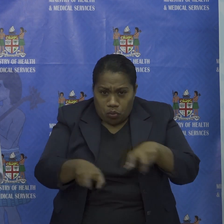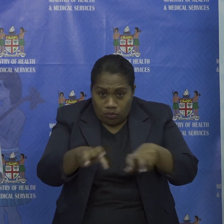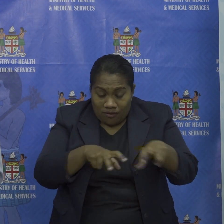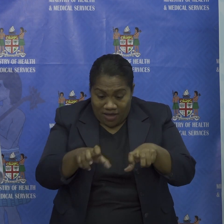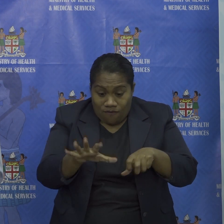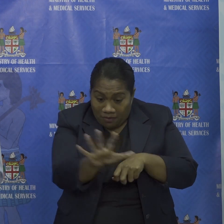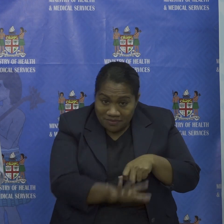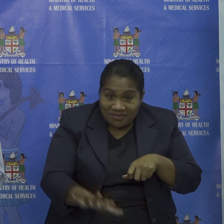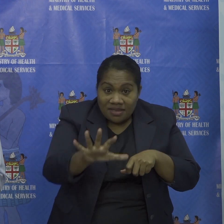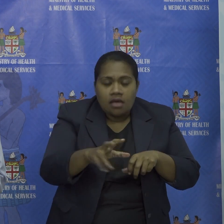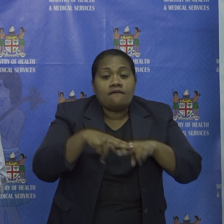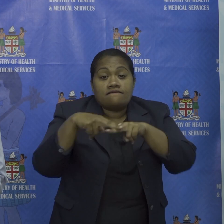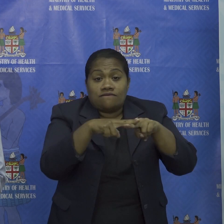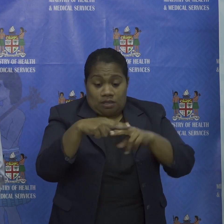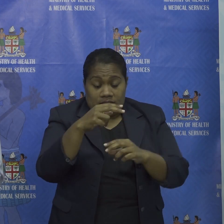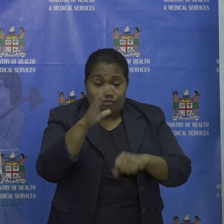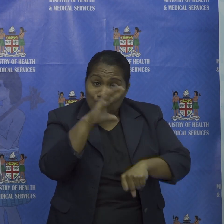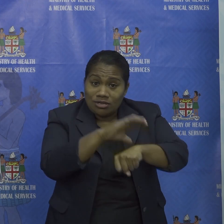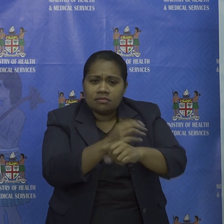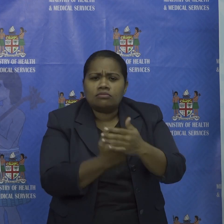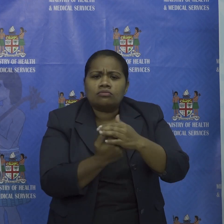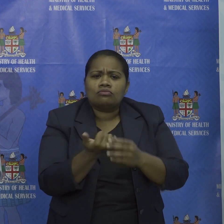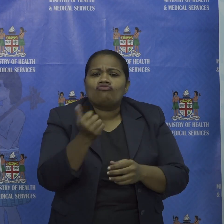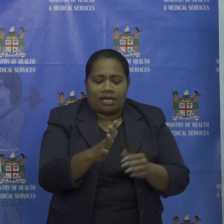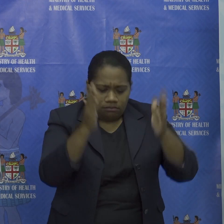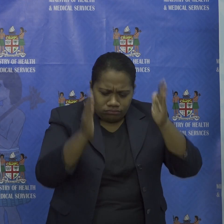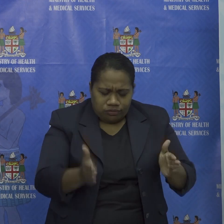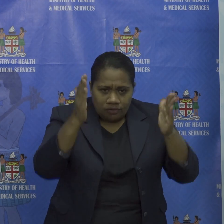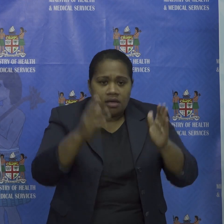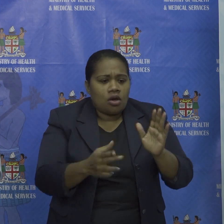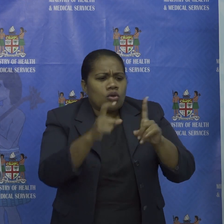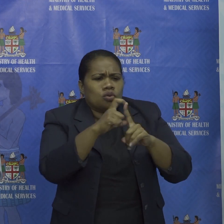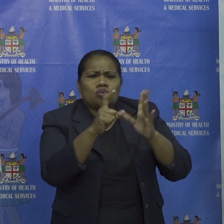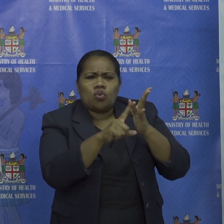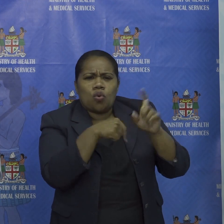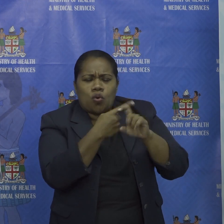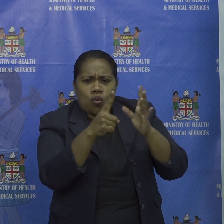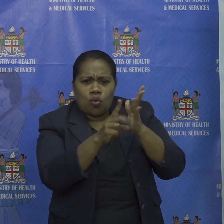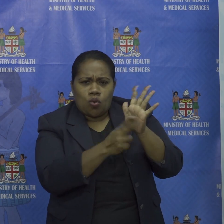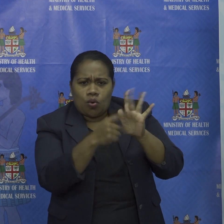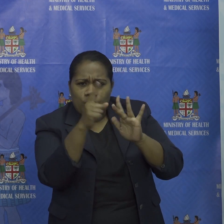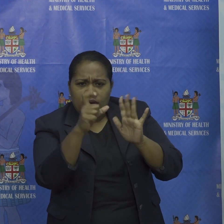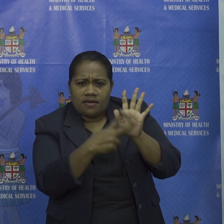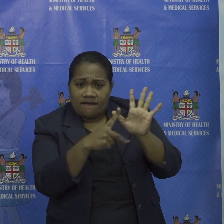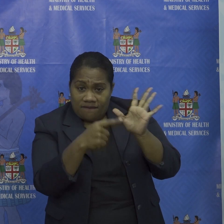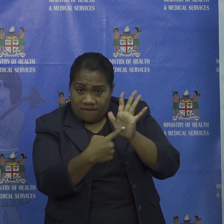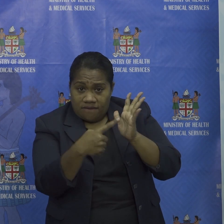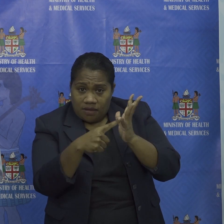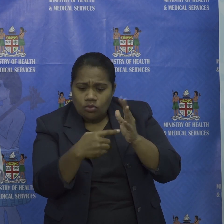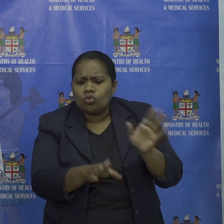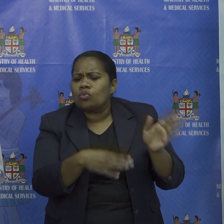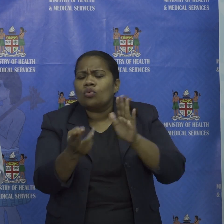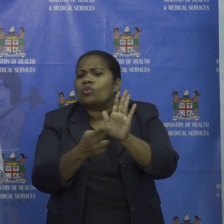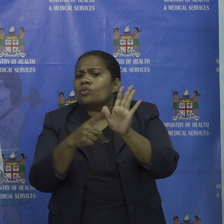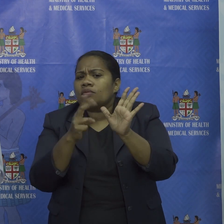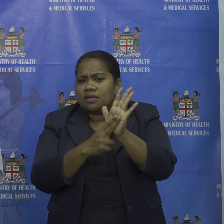Force has set up containment area boundaries for Ntokonivatu, Nanukuloa, Naiseralangi area, and the Naria area to ensure